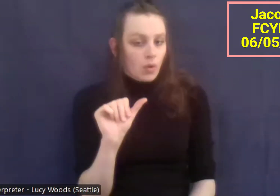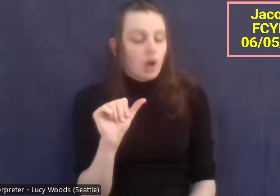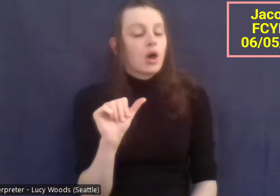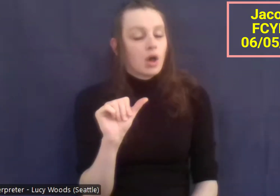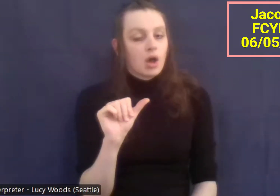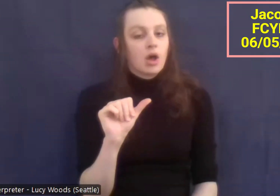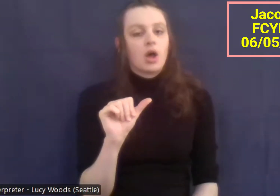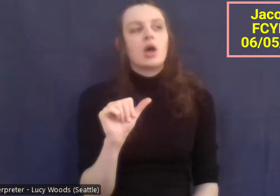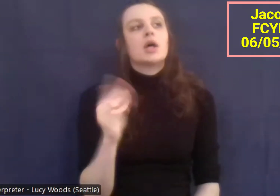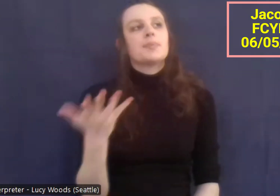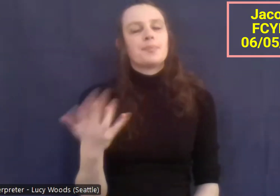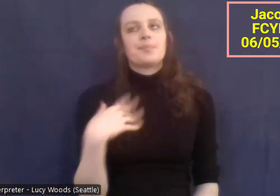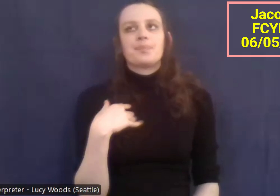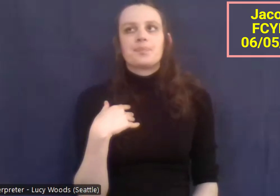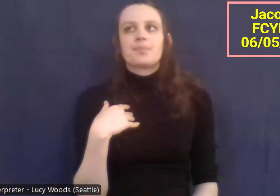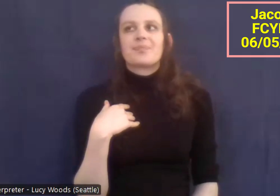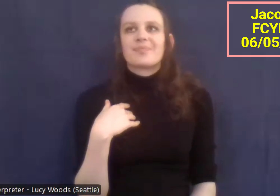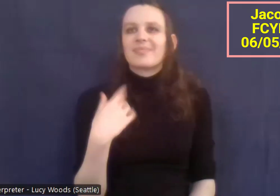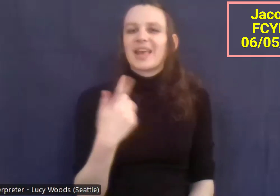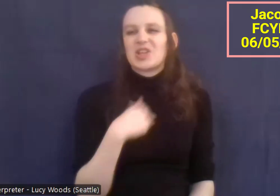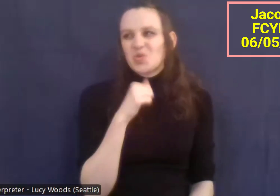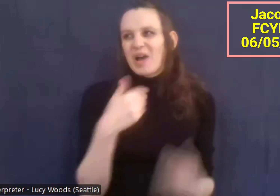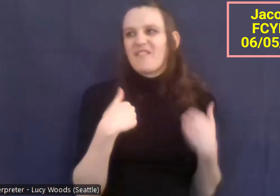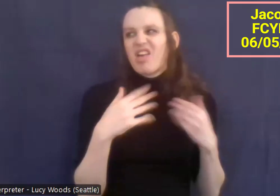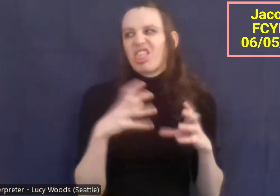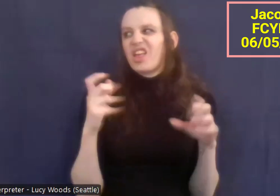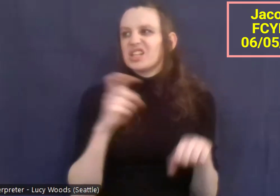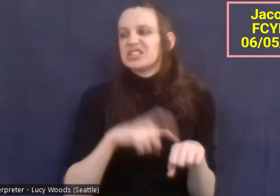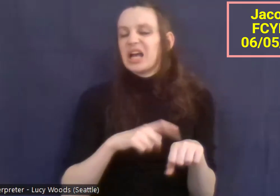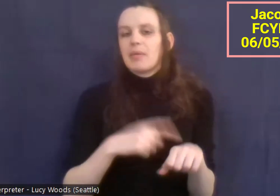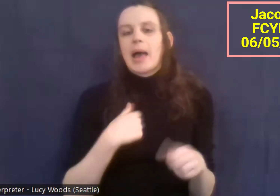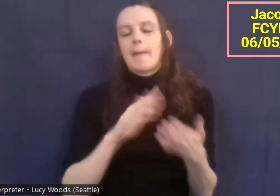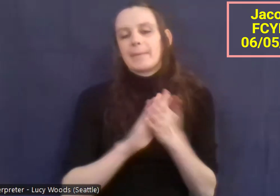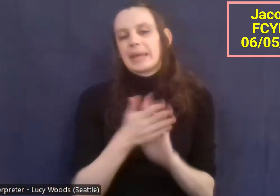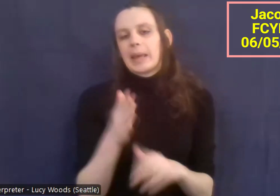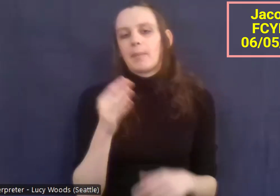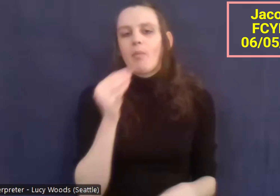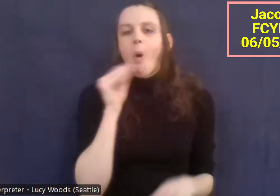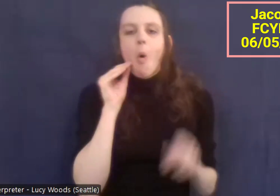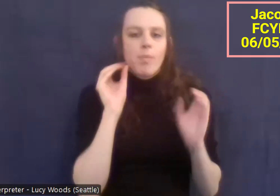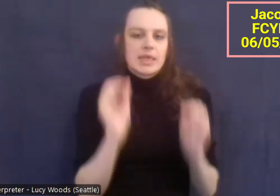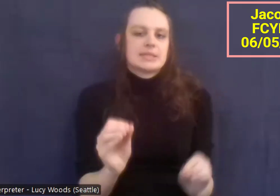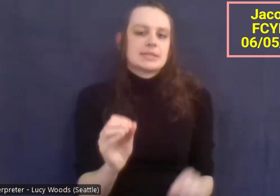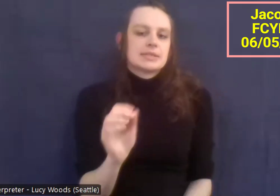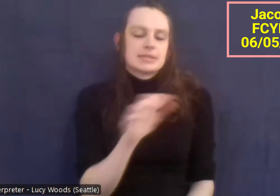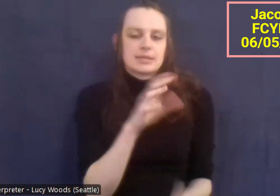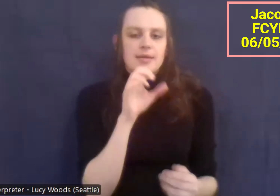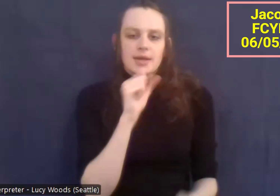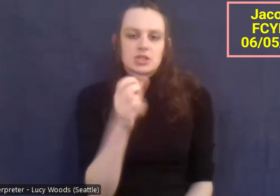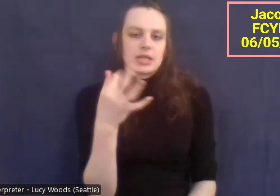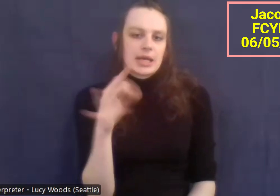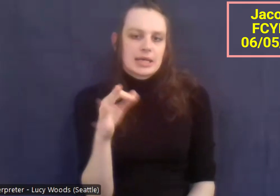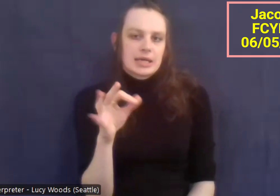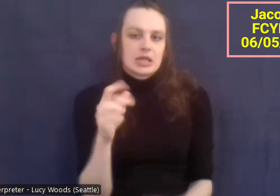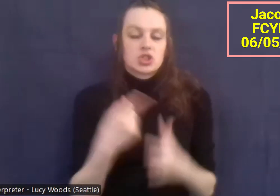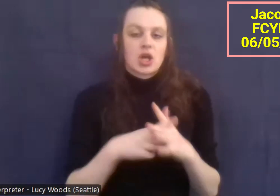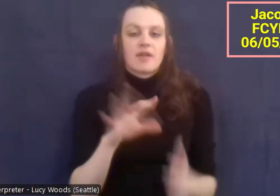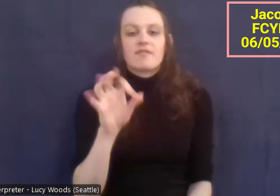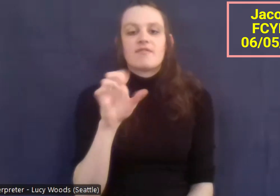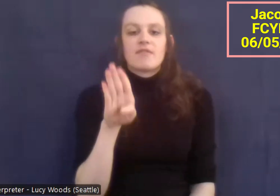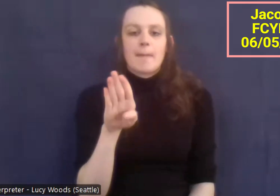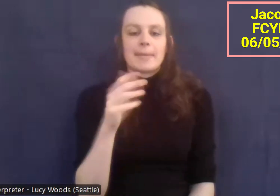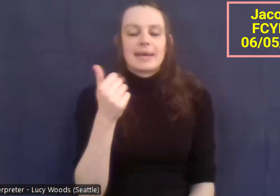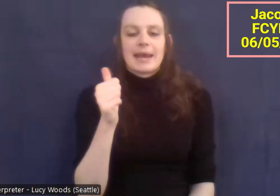short, I don't have a lot of time, so I became homeless when I was 19. I started February 10th, 2007. It's the